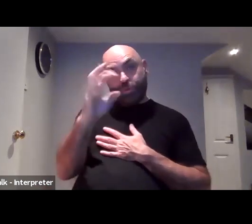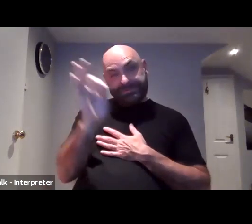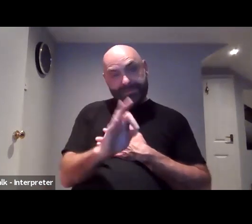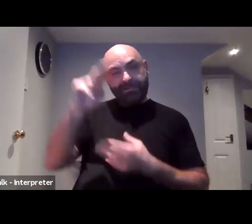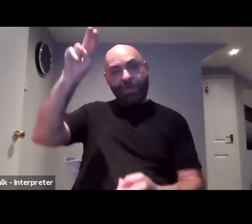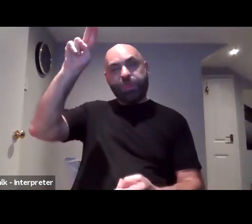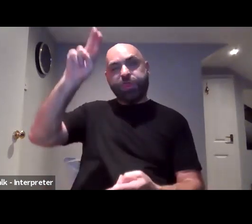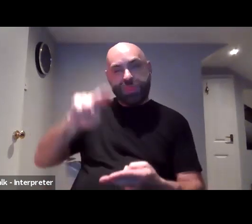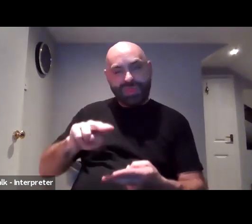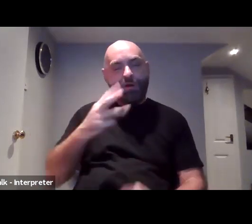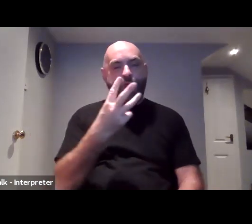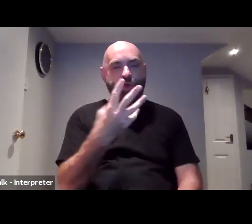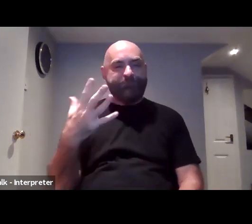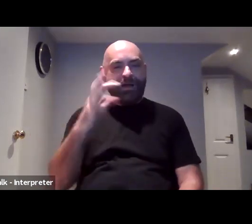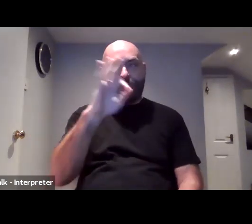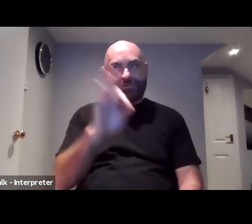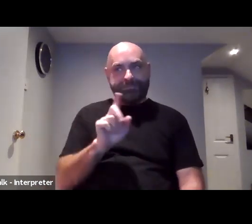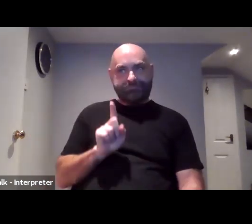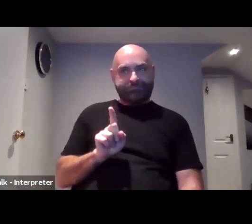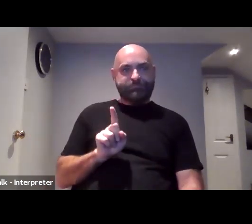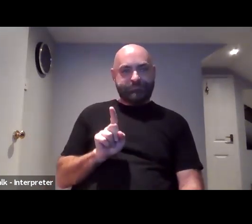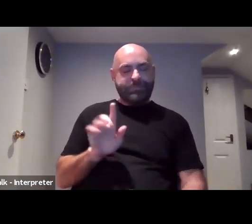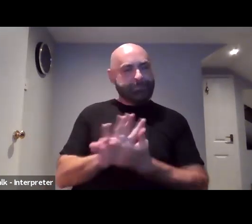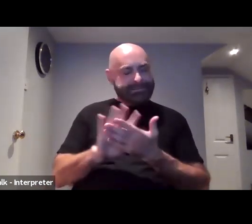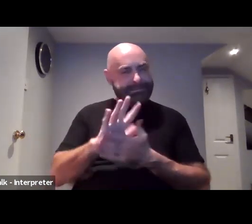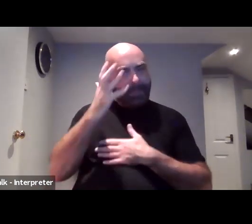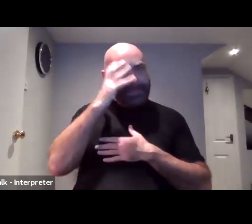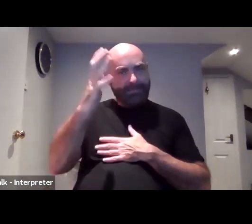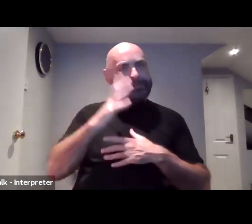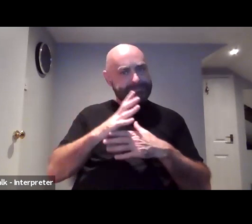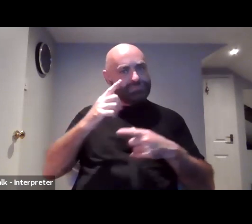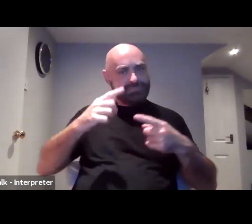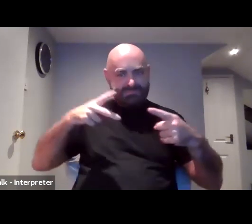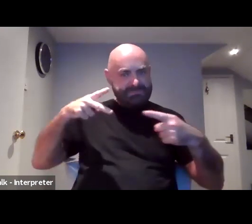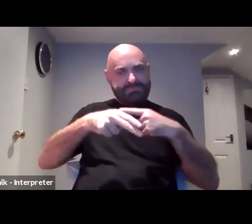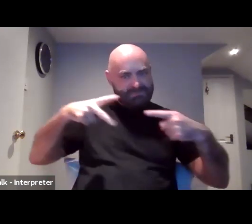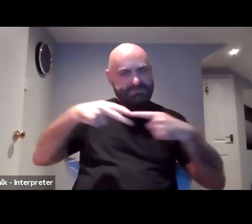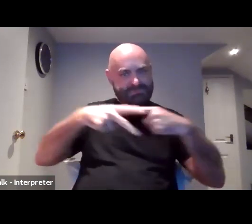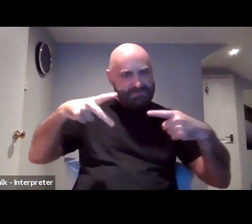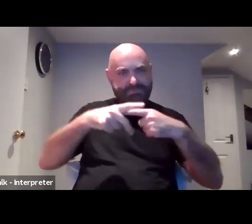become 35%. The government did roll back the state.